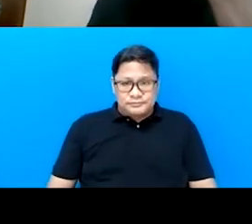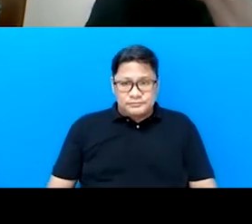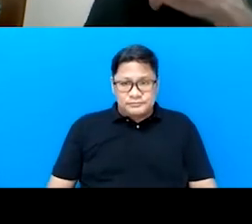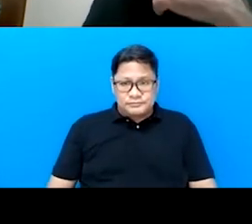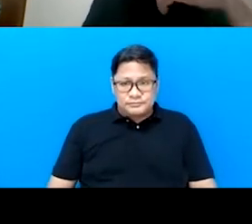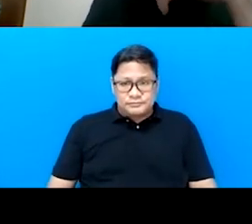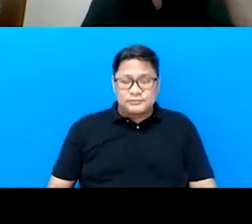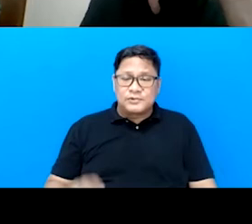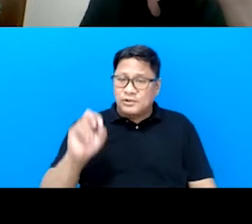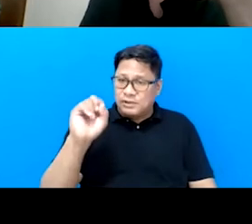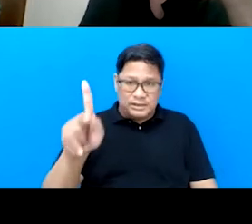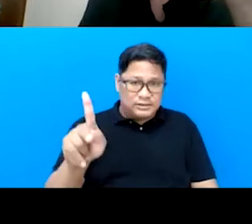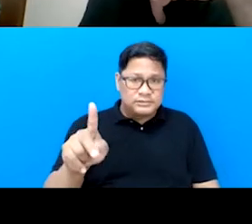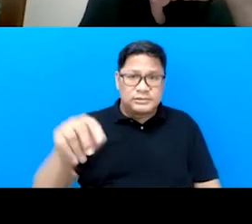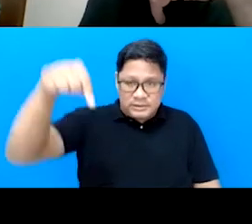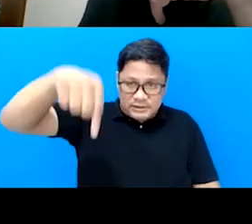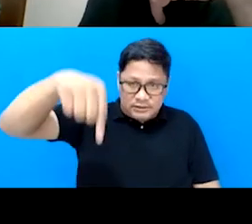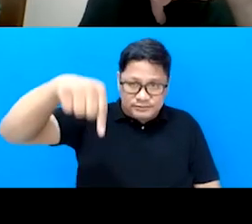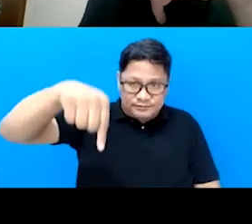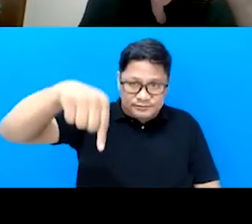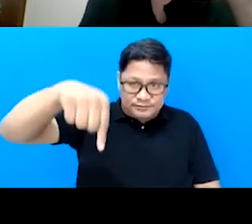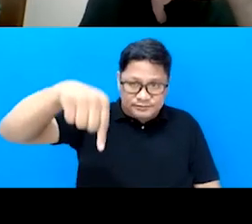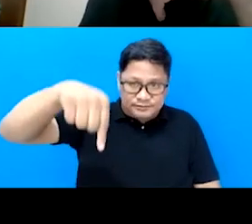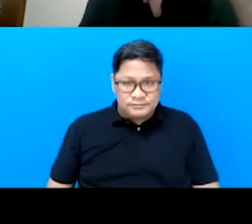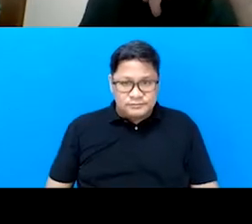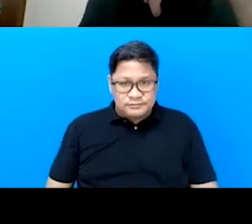All right, down.